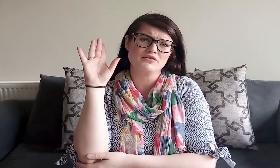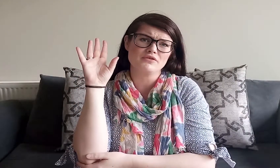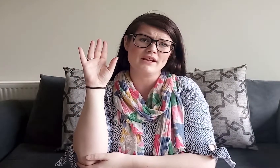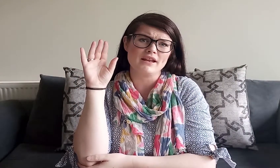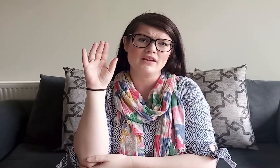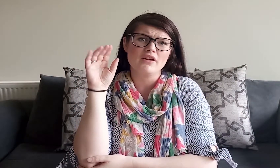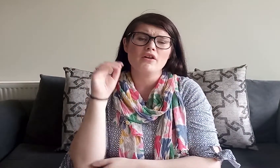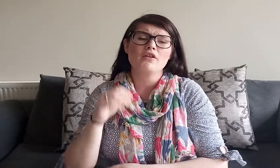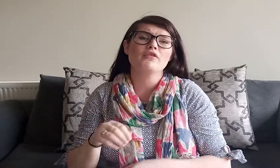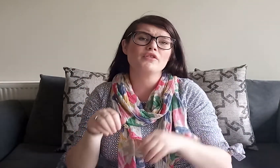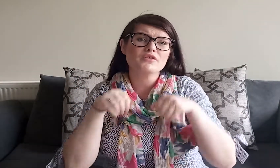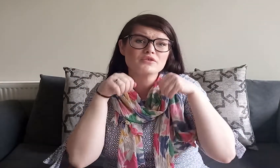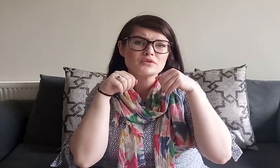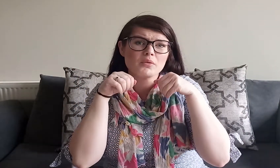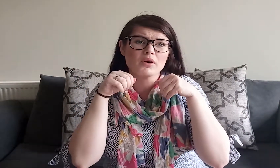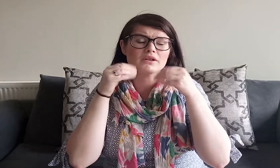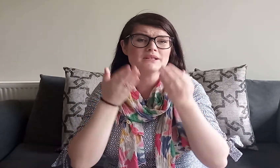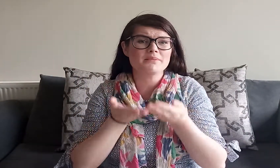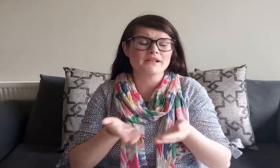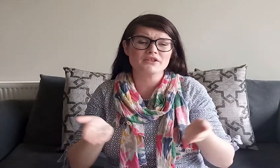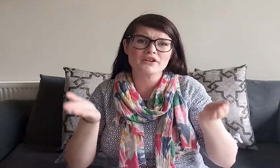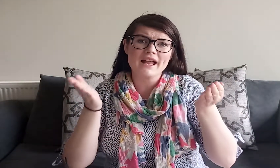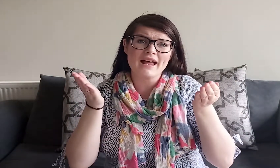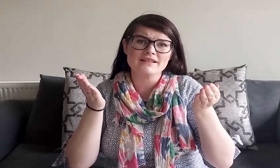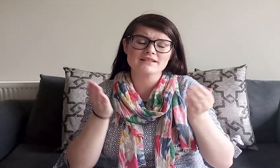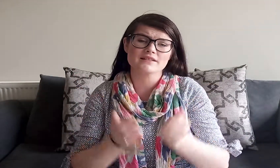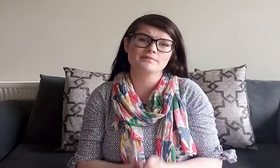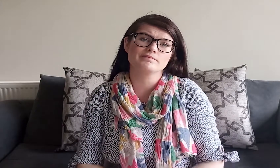tree for the squirrel to build her nest.